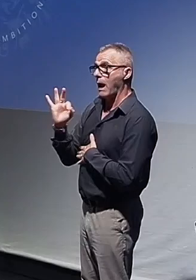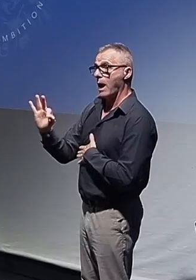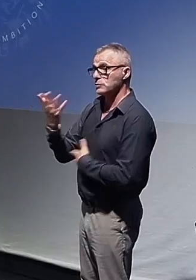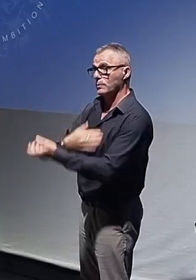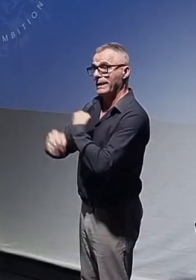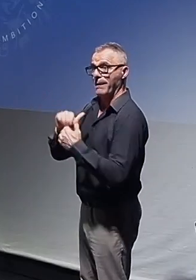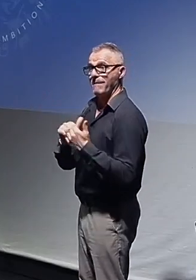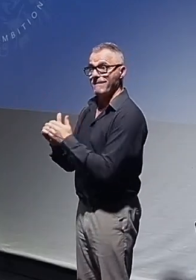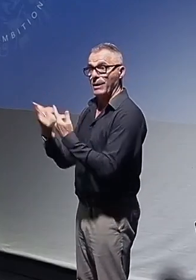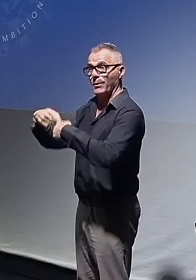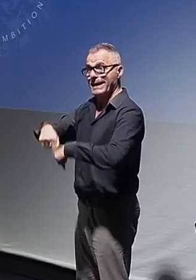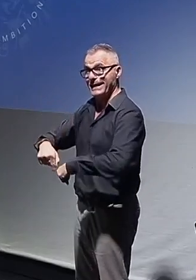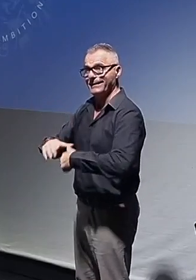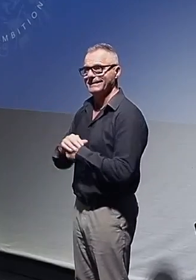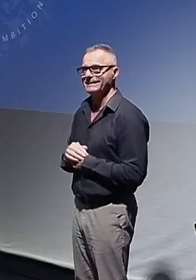here.